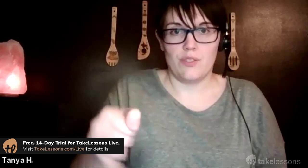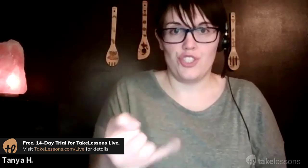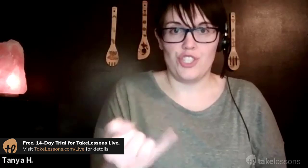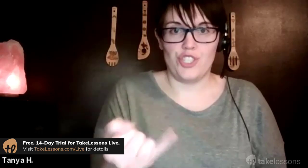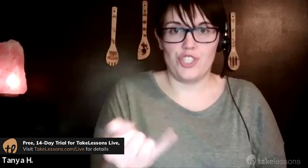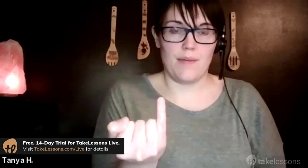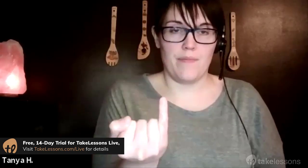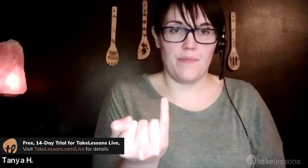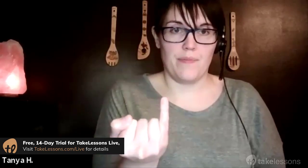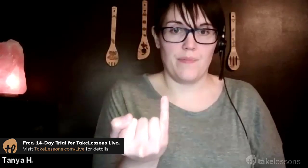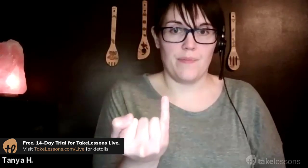J.